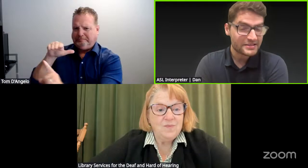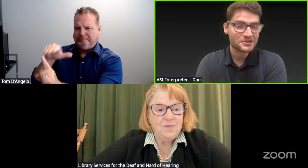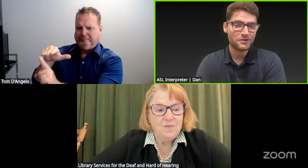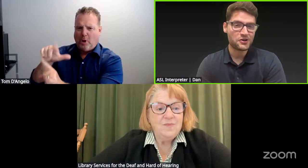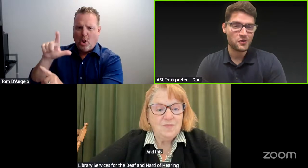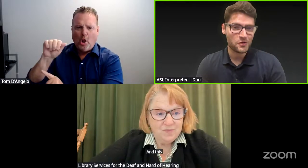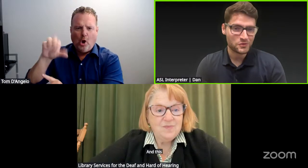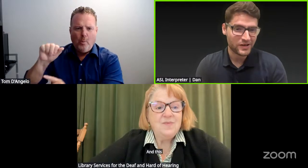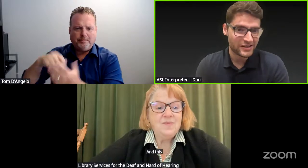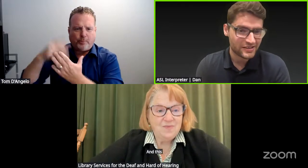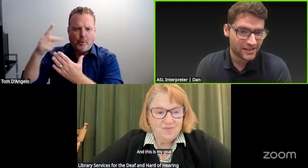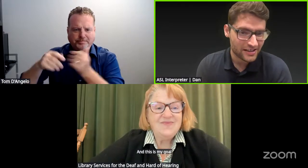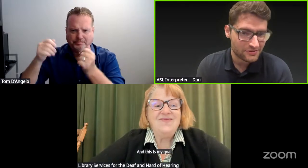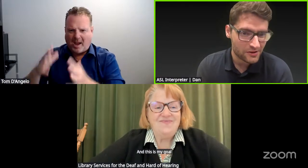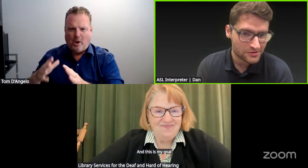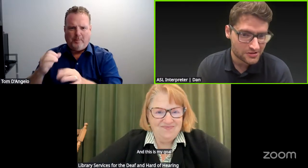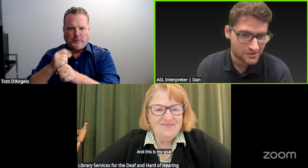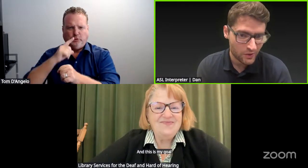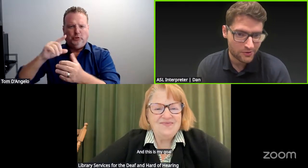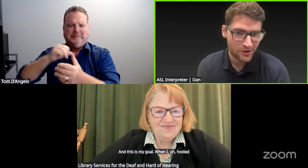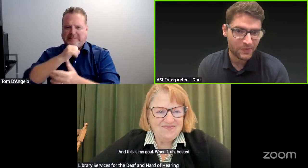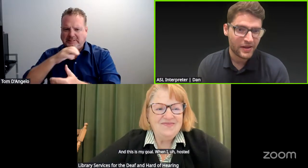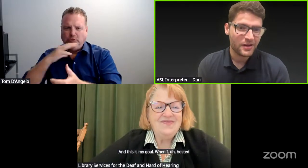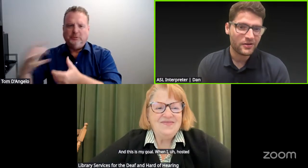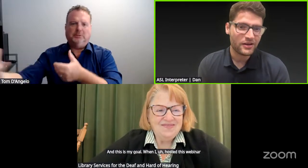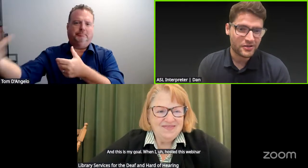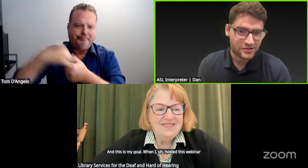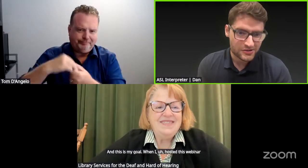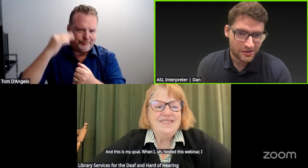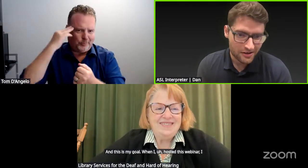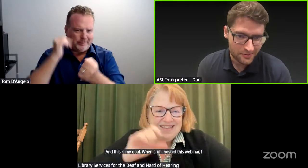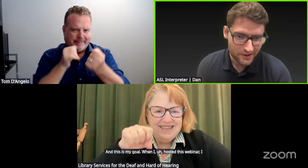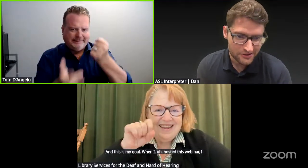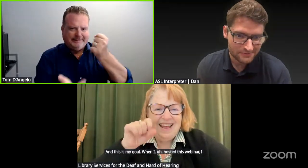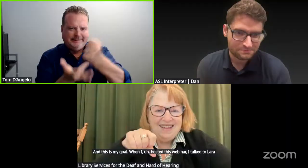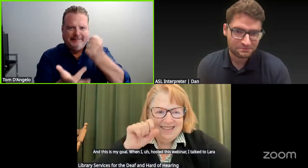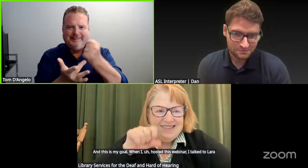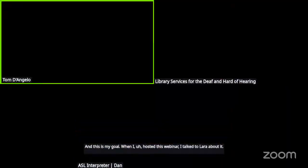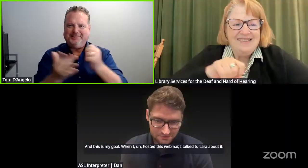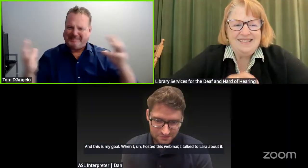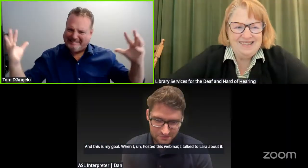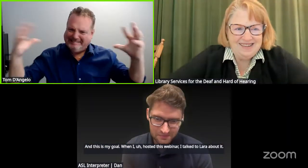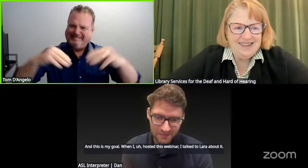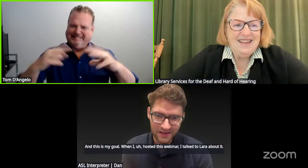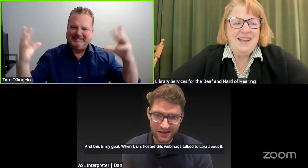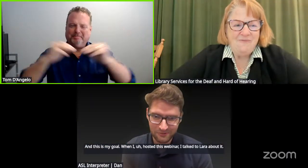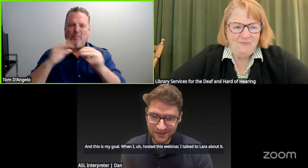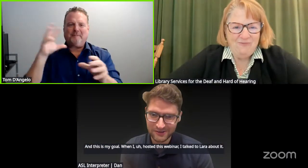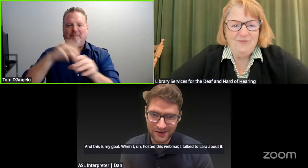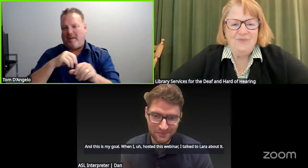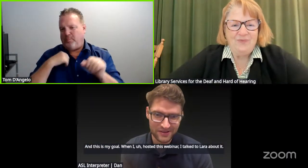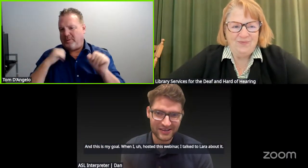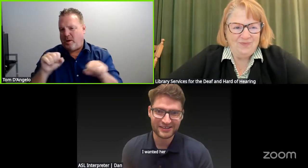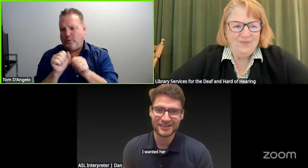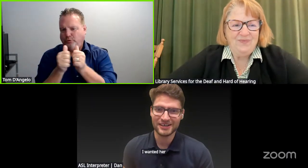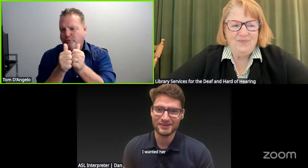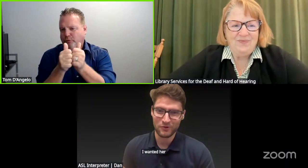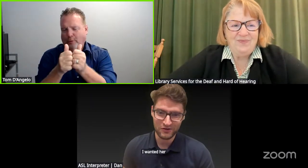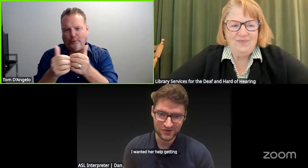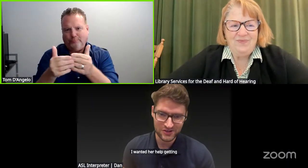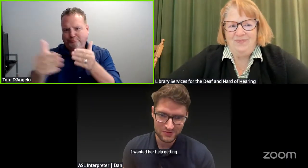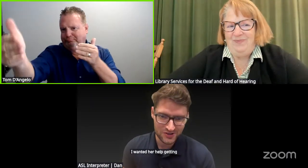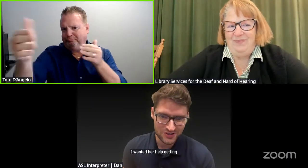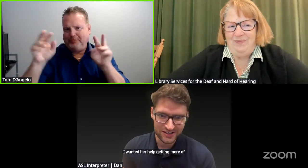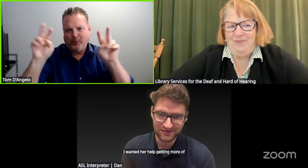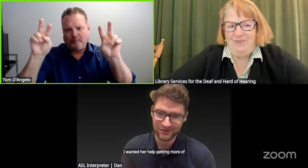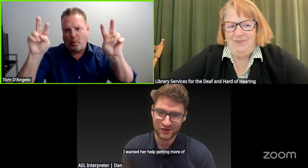And this is my goal. When I hosted this webinar, I talked to Laura about it. I wanted her help getting more